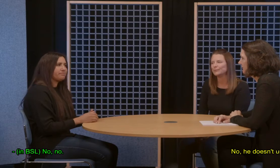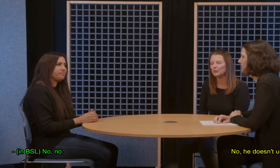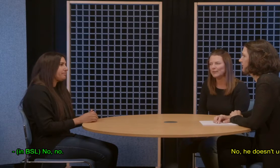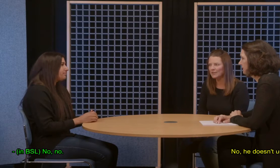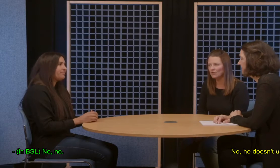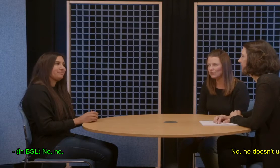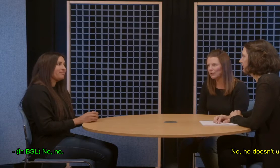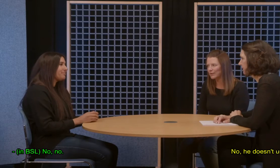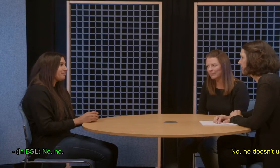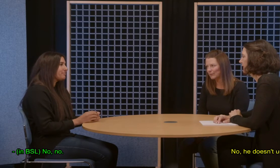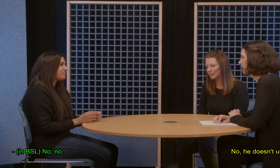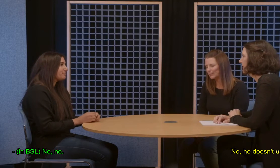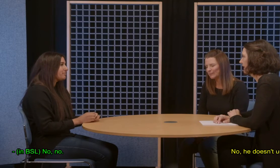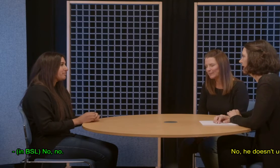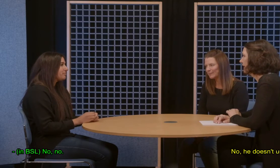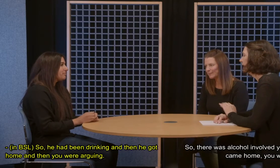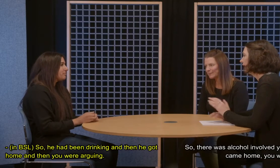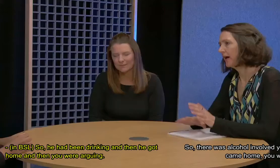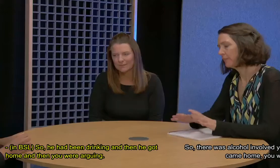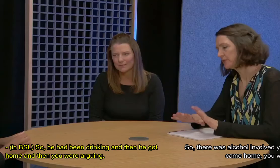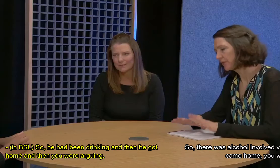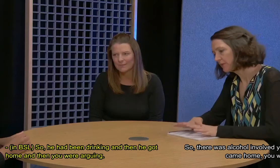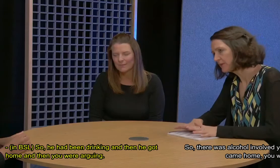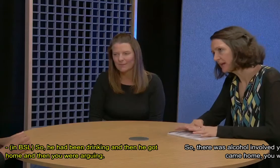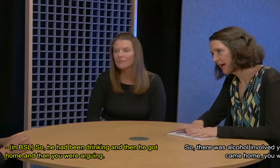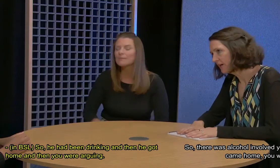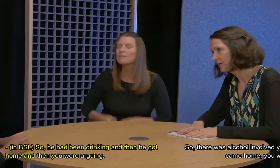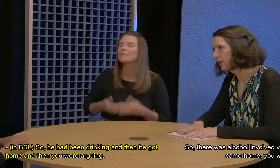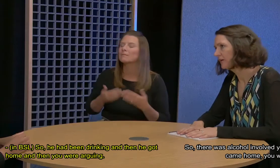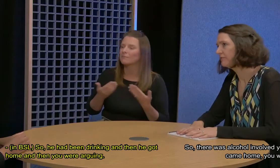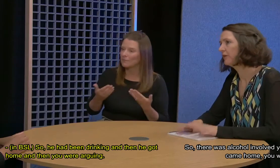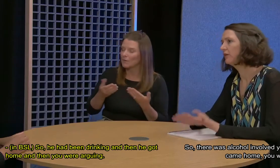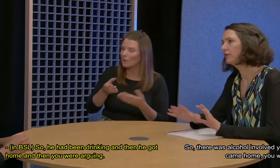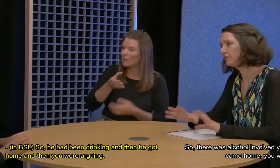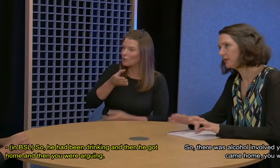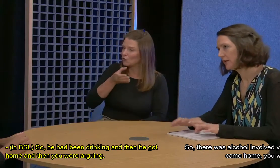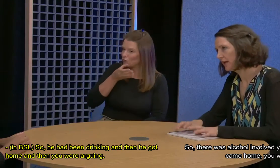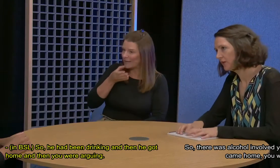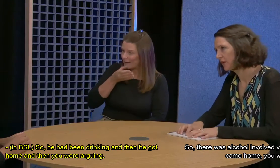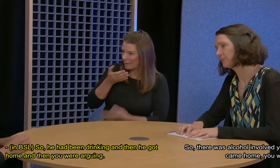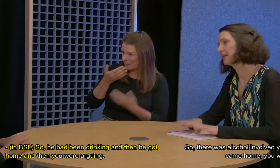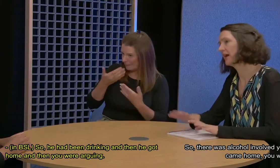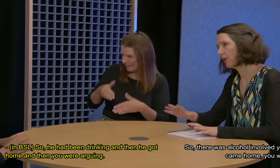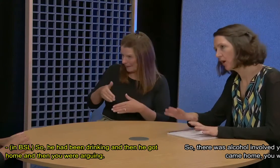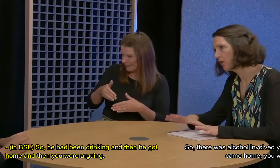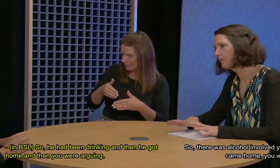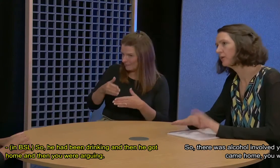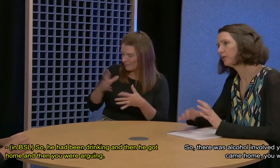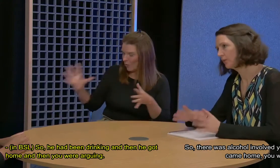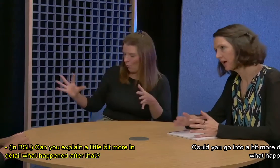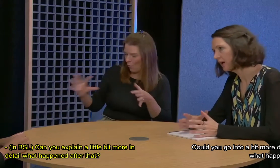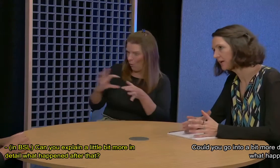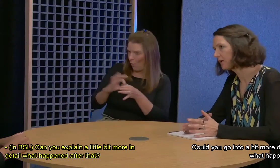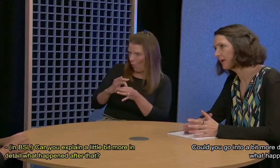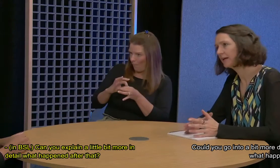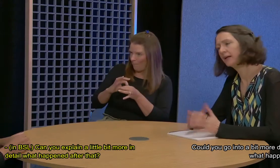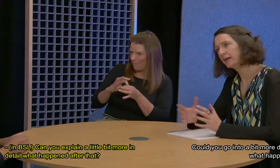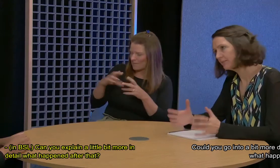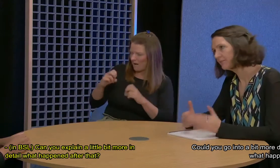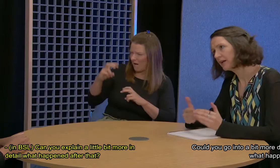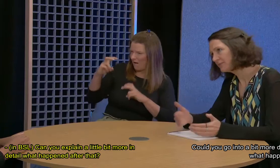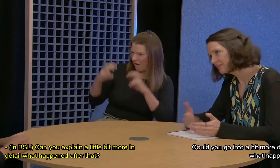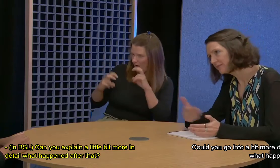No, he doesn't use drugs. No, okay. So there was alcohol involved, your husband came home, you were